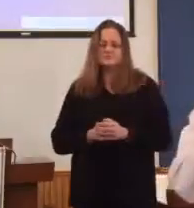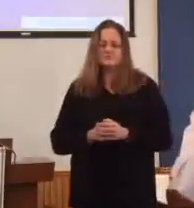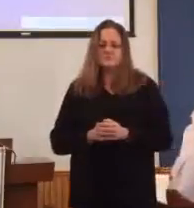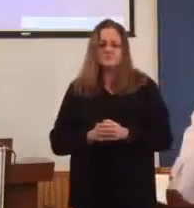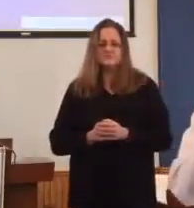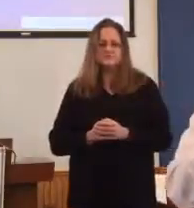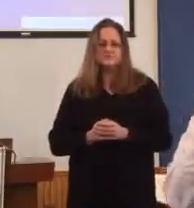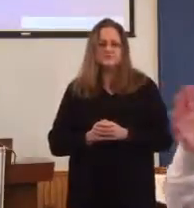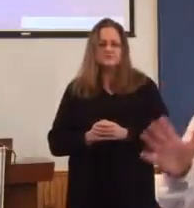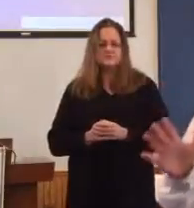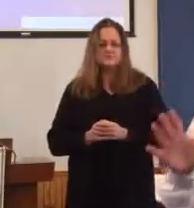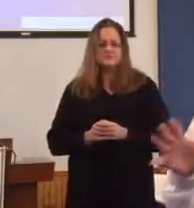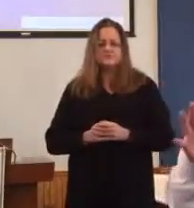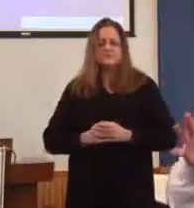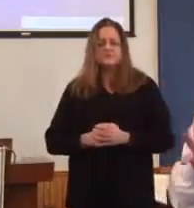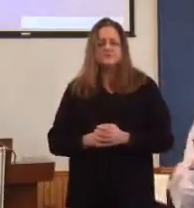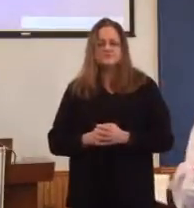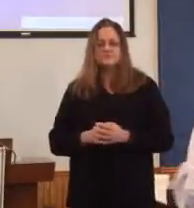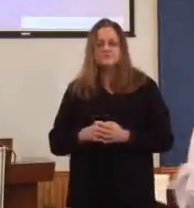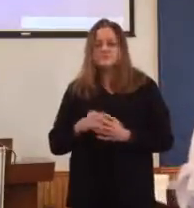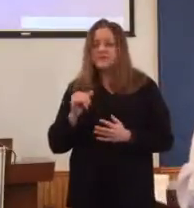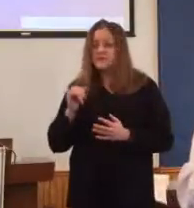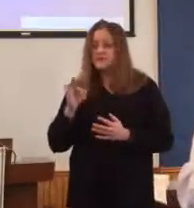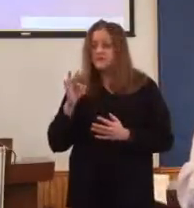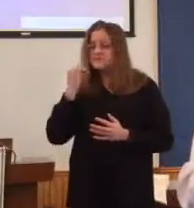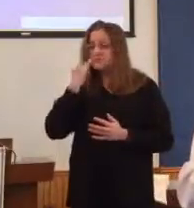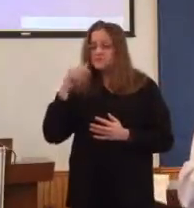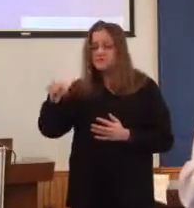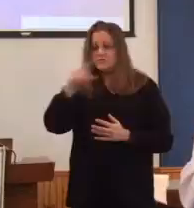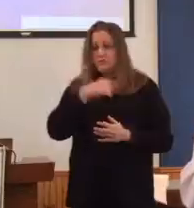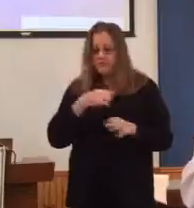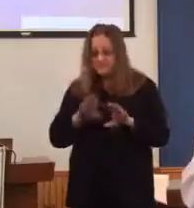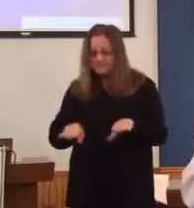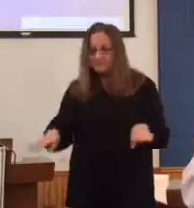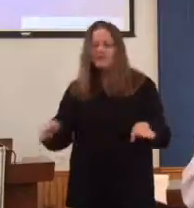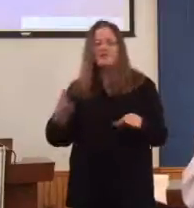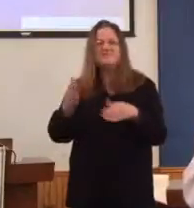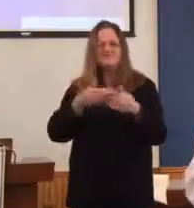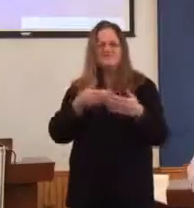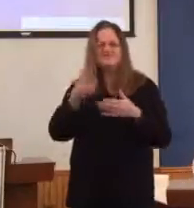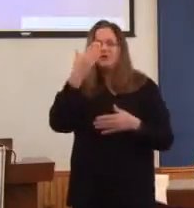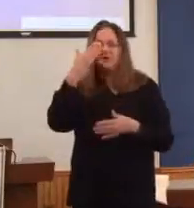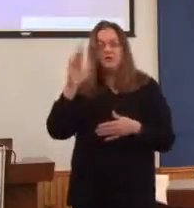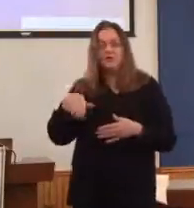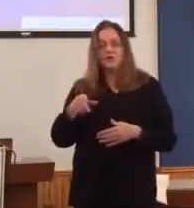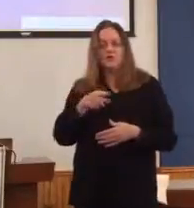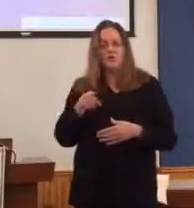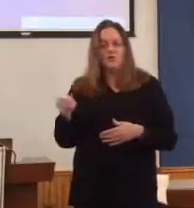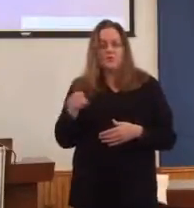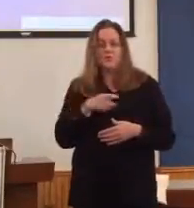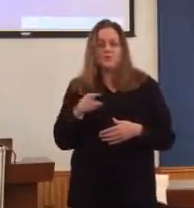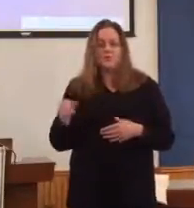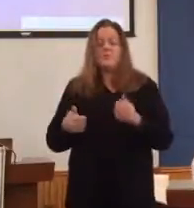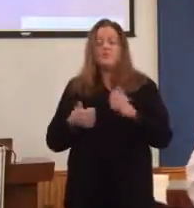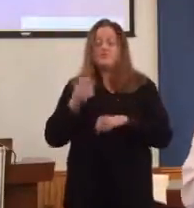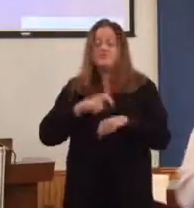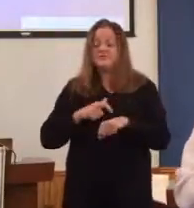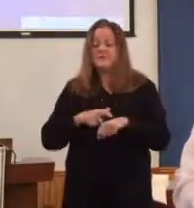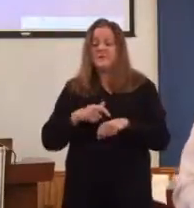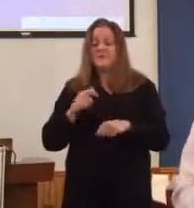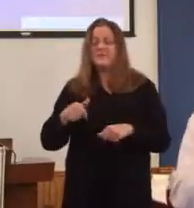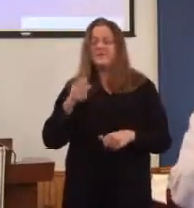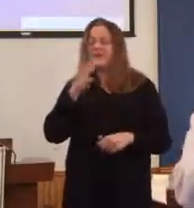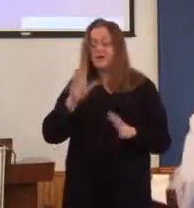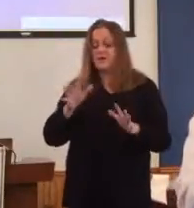again, if you have young people in your life, you know that the